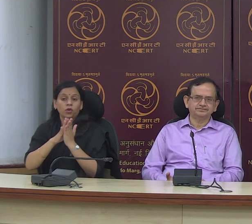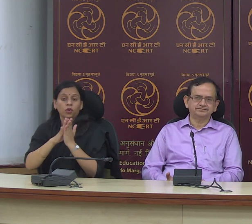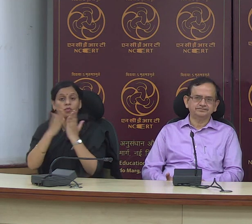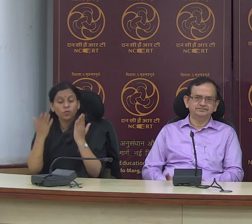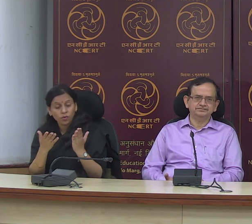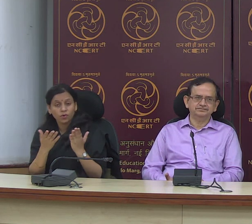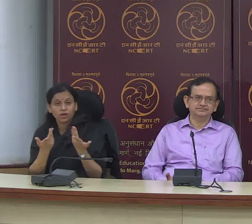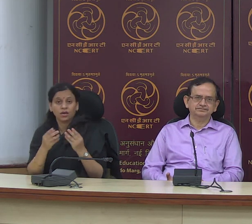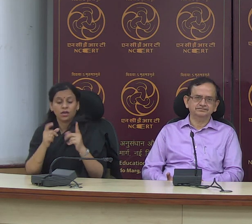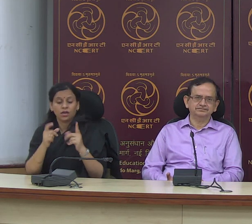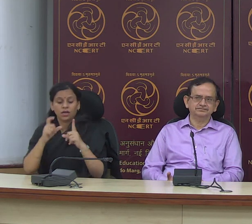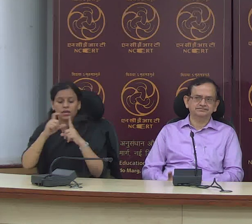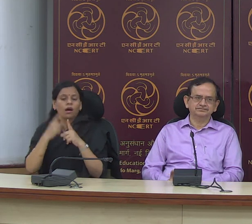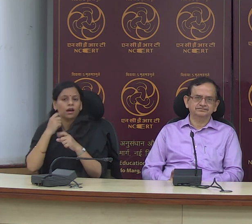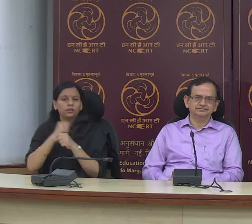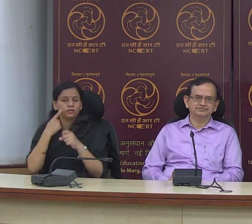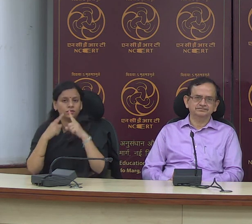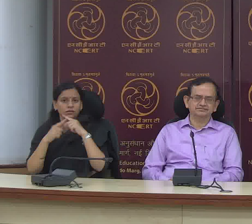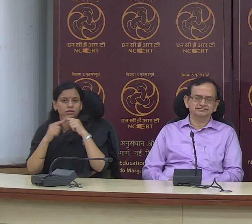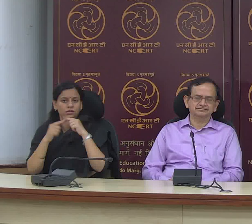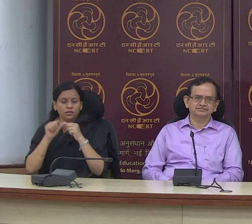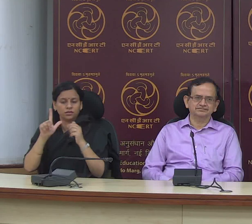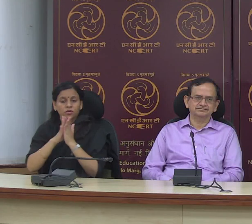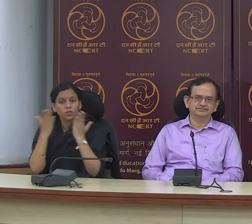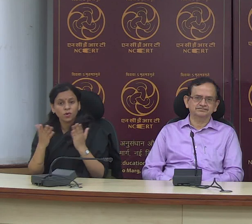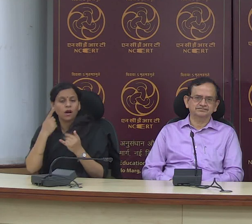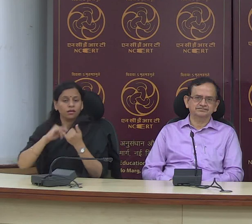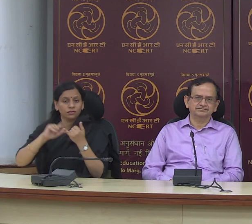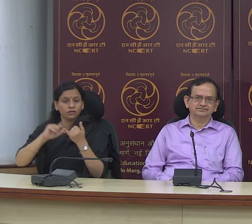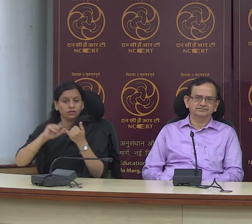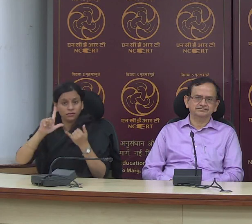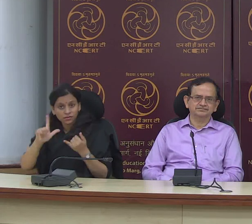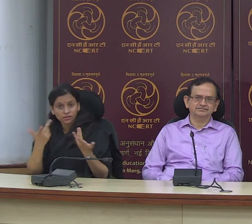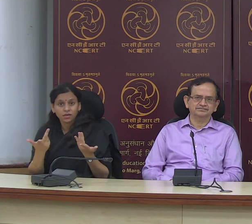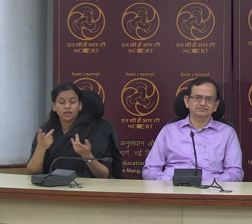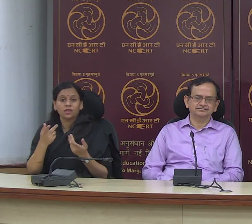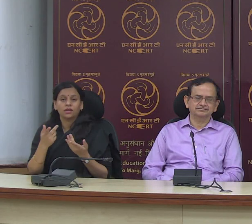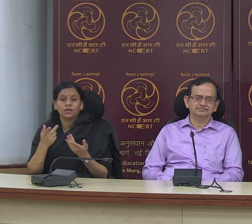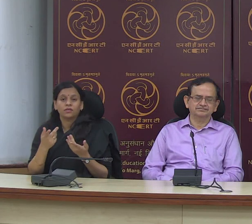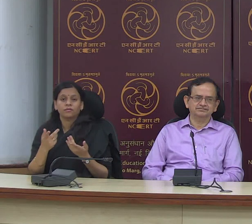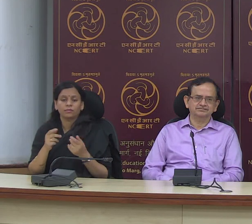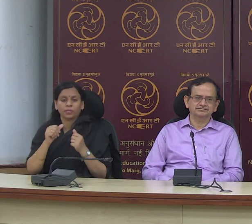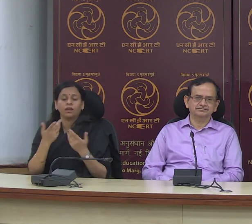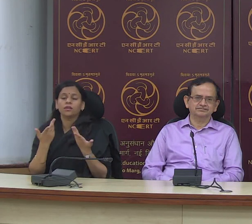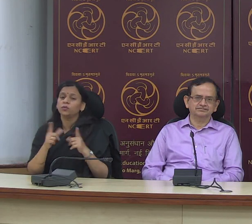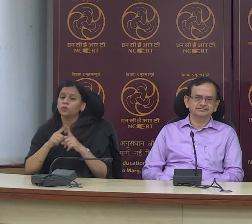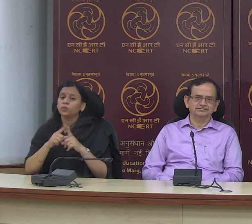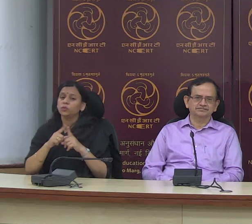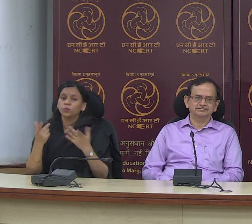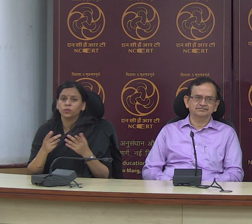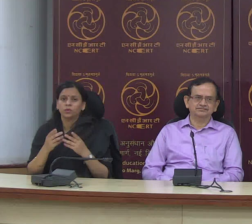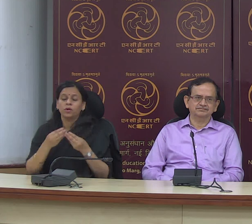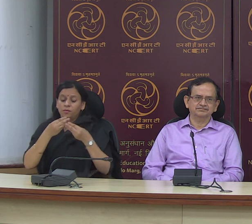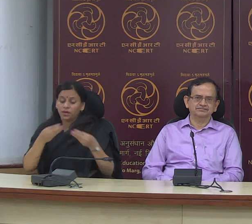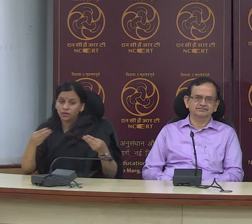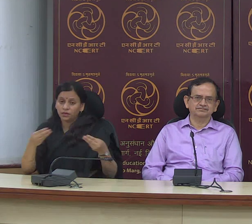textbooks, these digitally produced textbooks in ISL, they will act as a